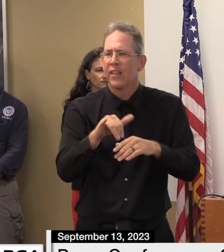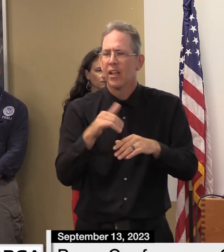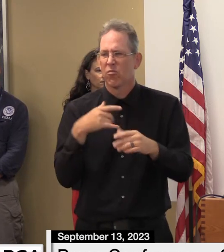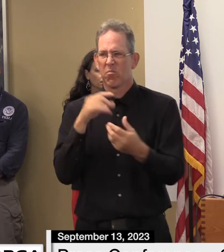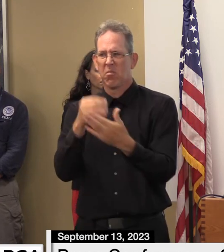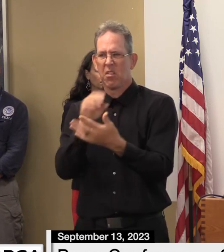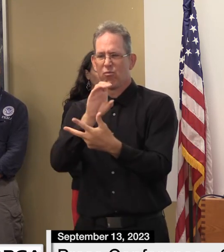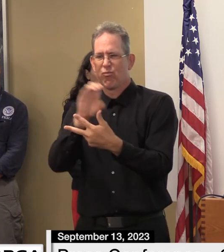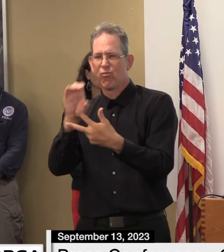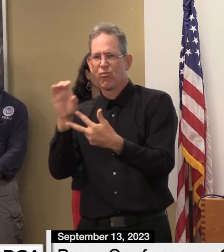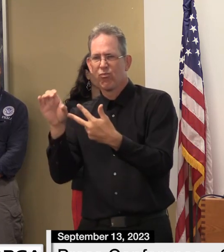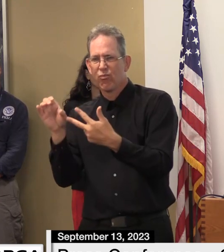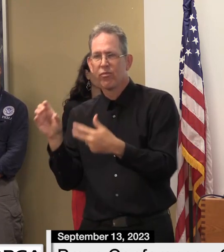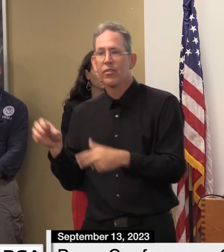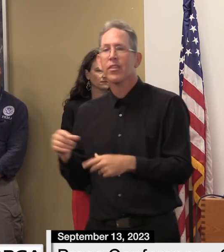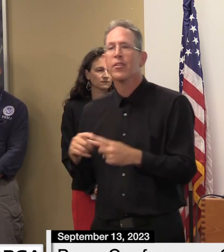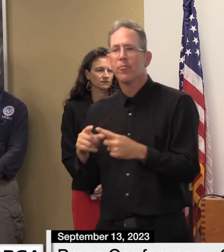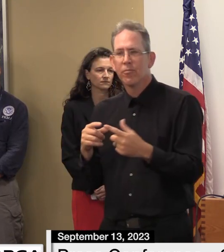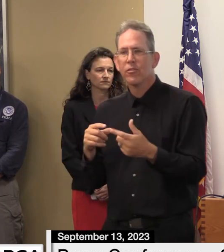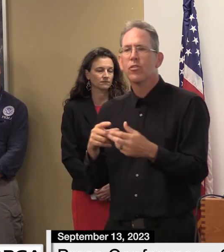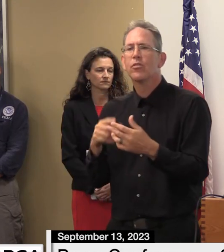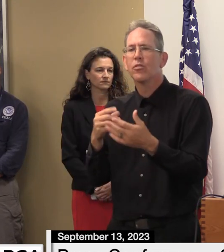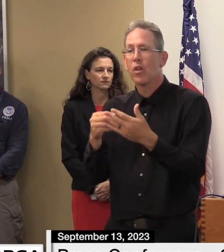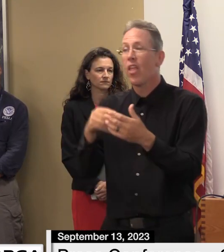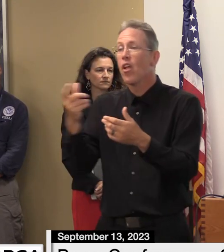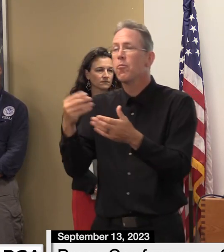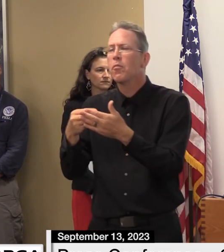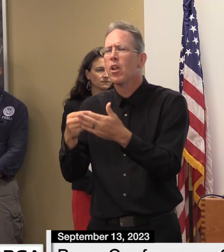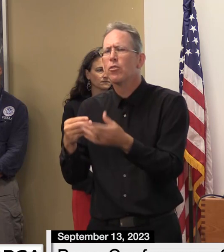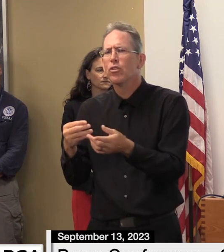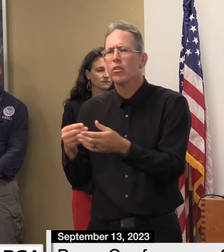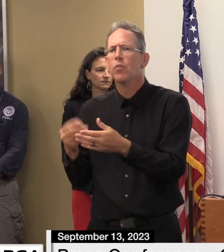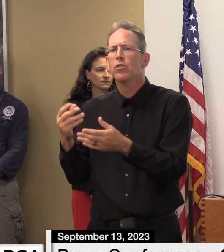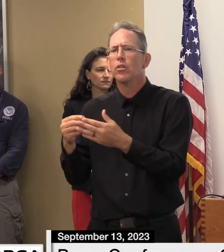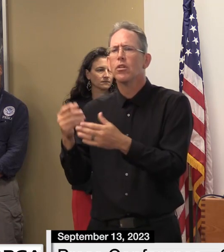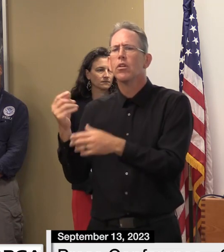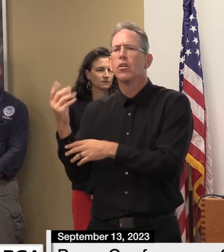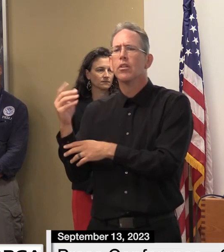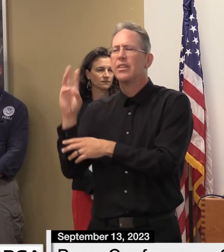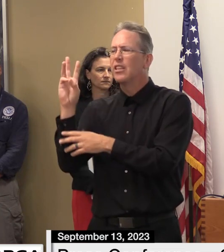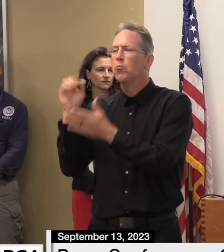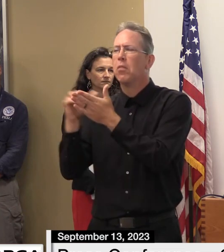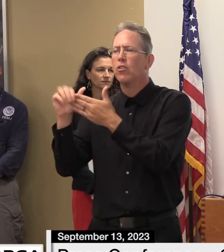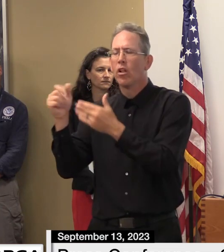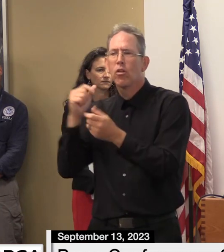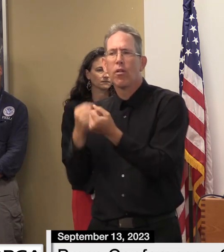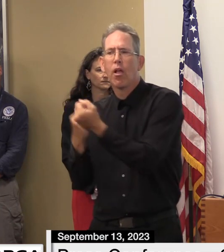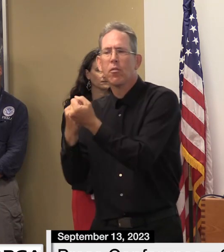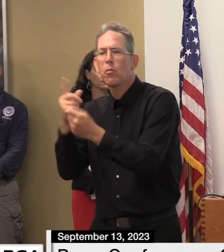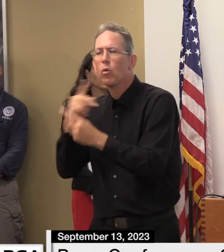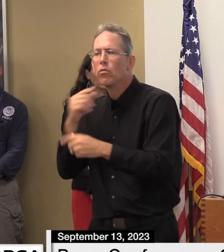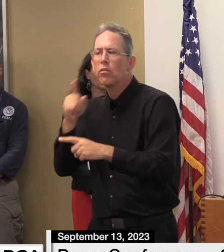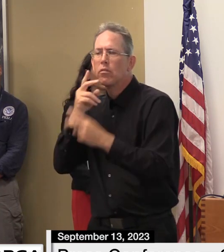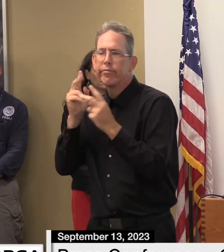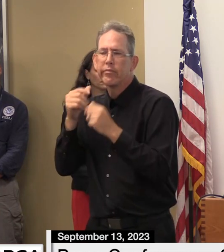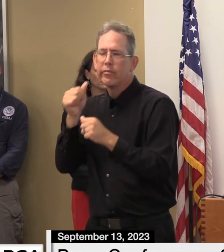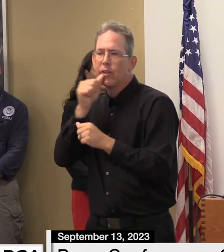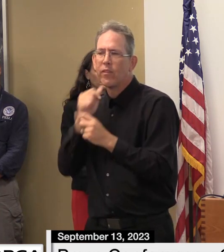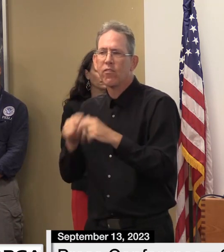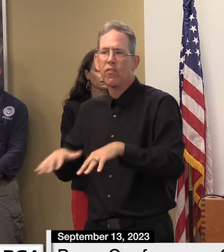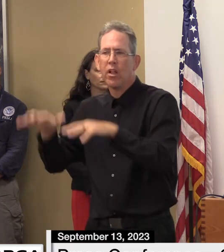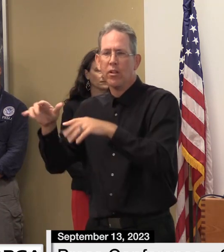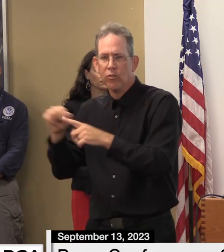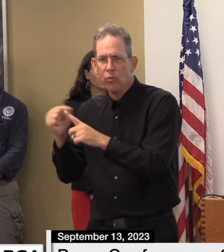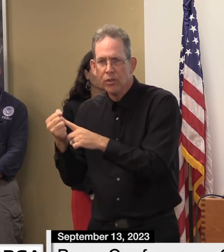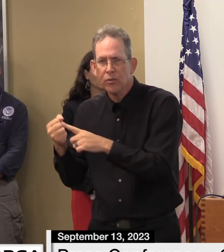aside for flood resiliency and sustainability as we look to recover from the July flooding. $5 million will be set